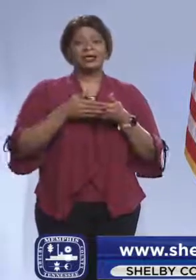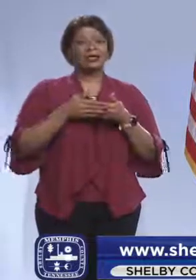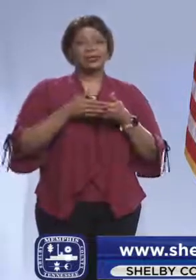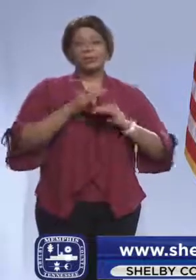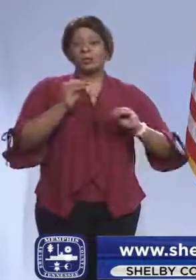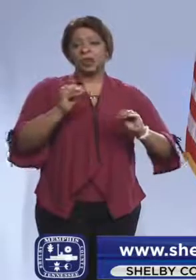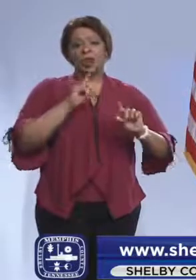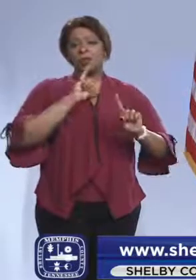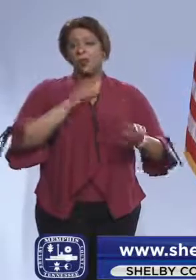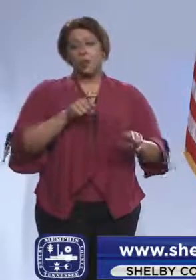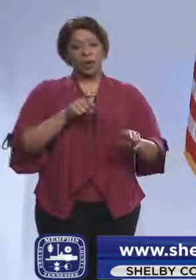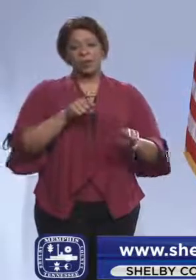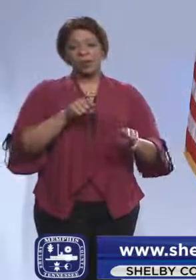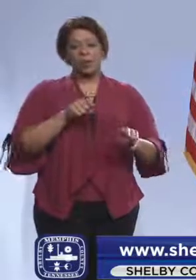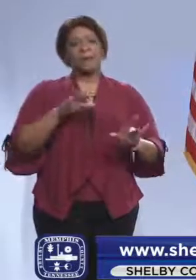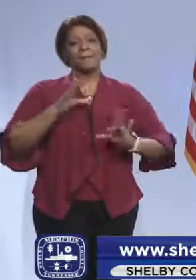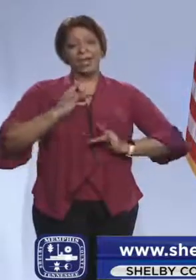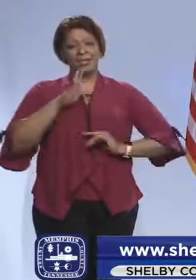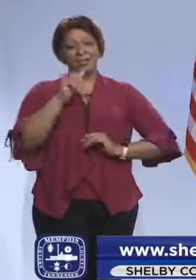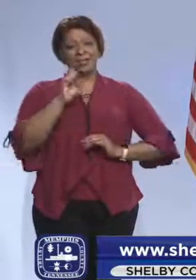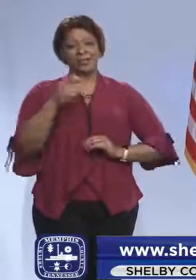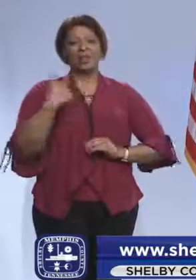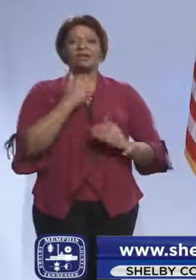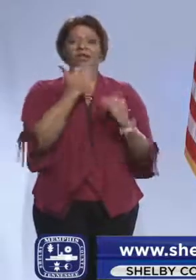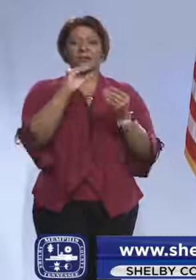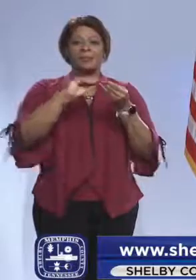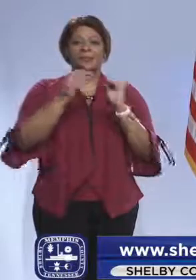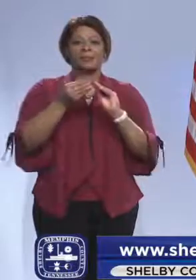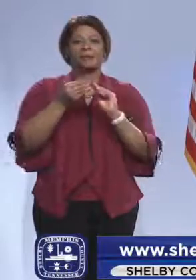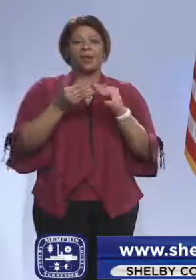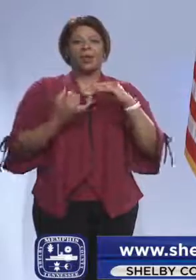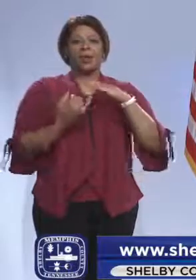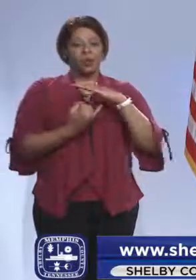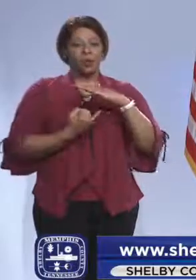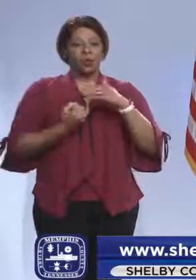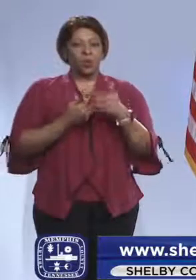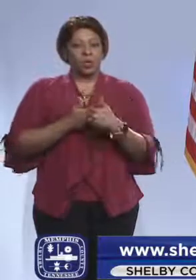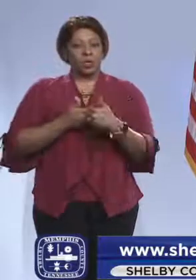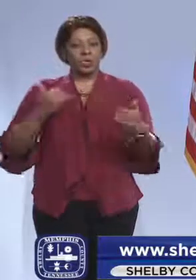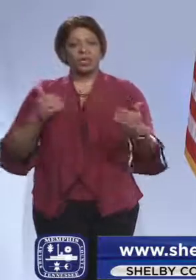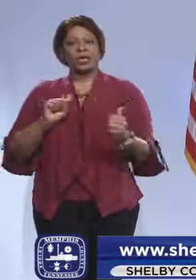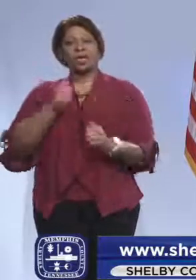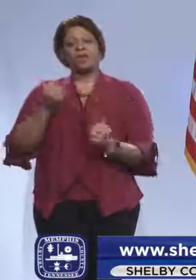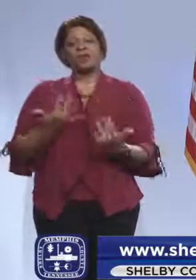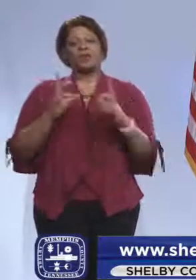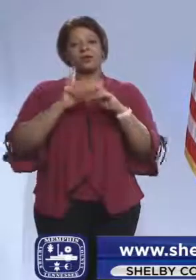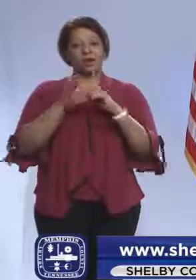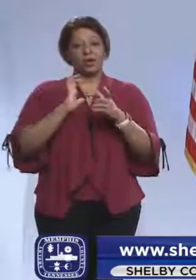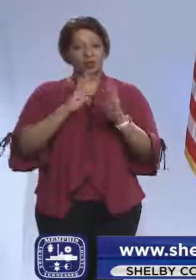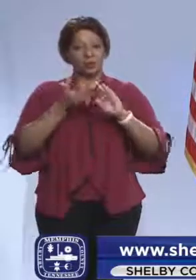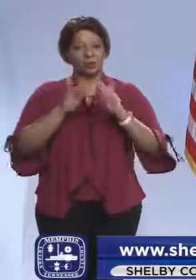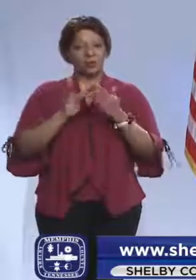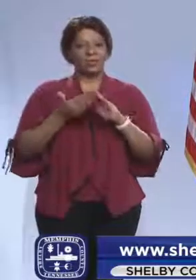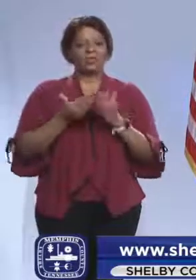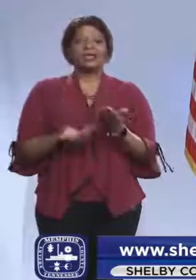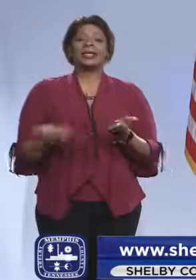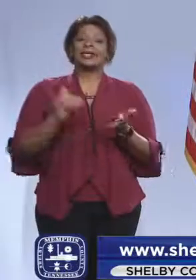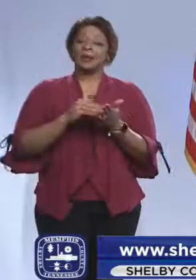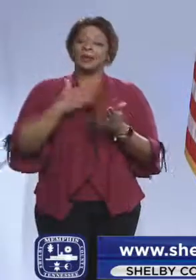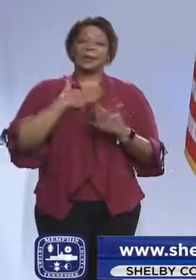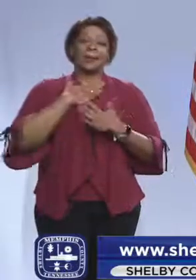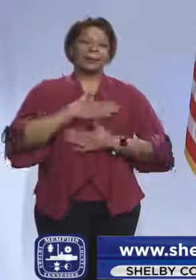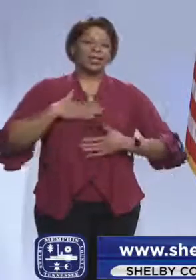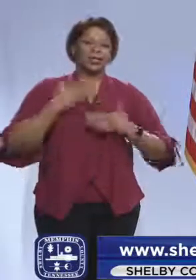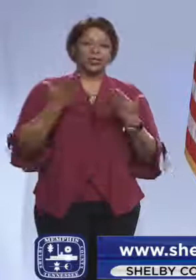no reported positive cases, but we have had a limited number of quarantines in our other municipal fire departments throughout the community. Once again, it's my pleasure